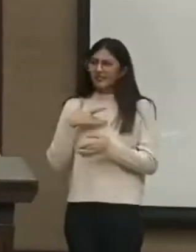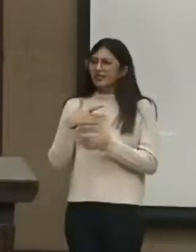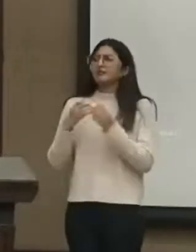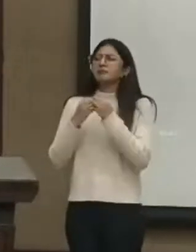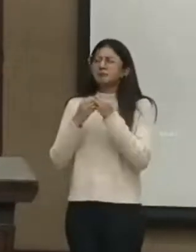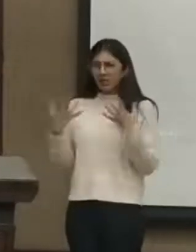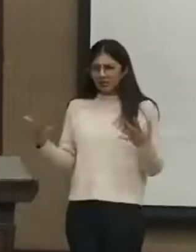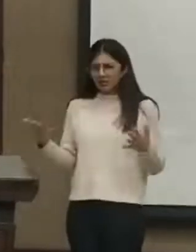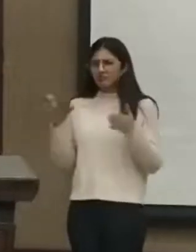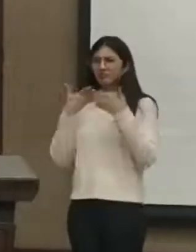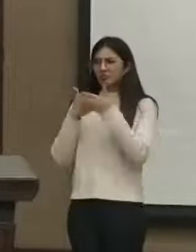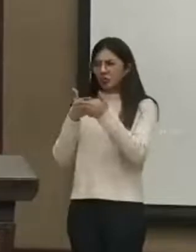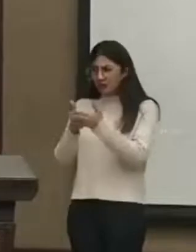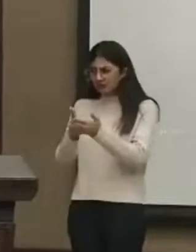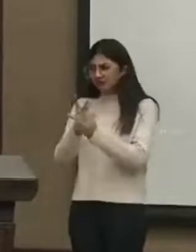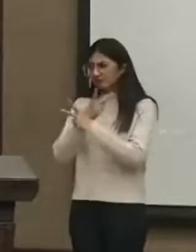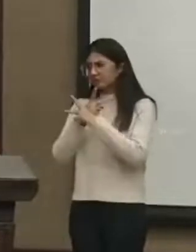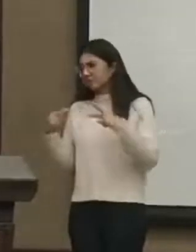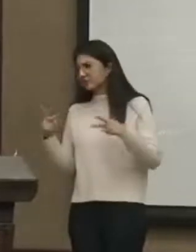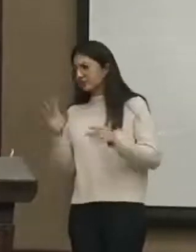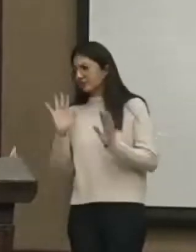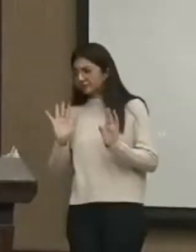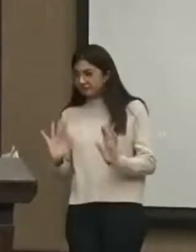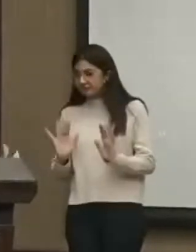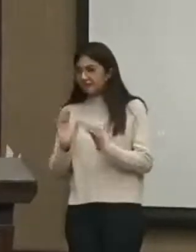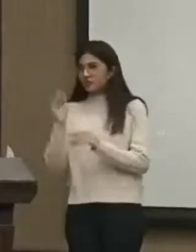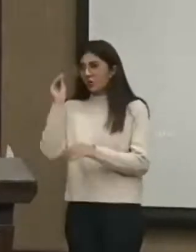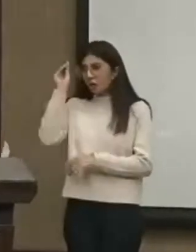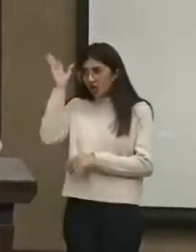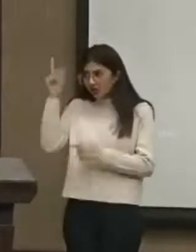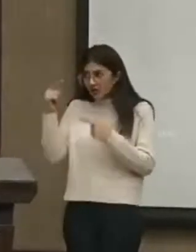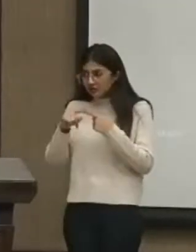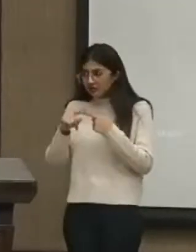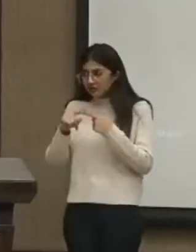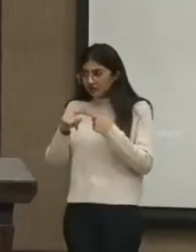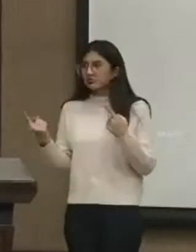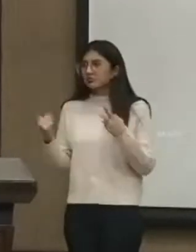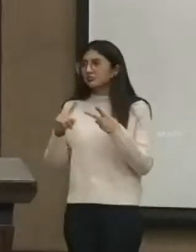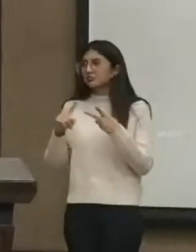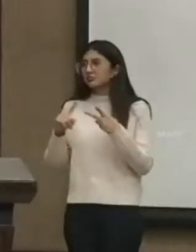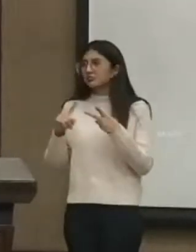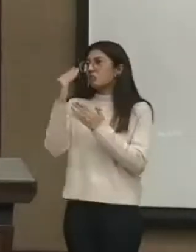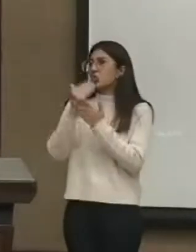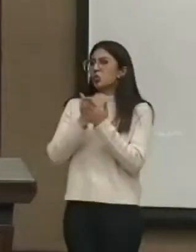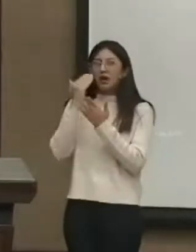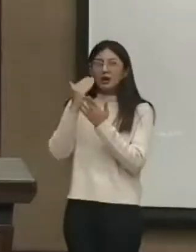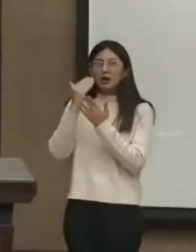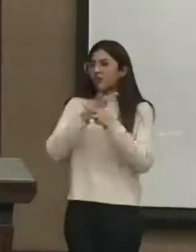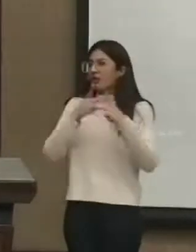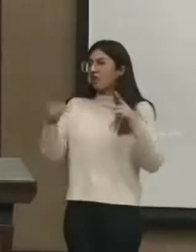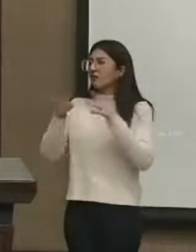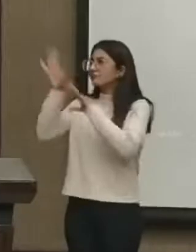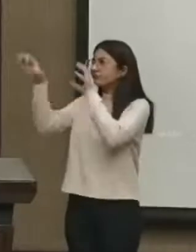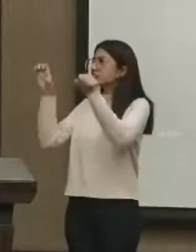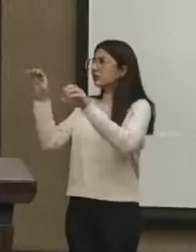issues which were raised, which is of awareness, the programs not reaching out to